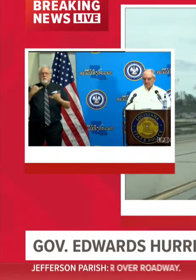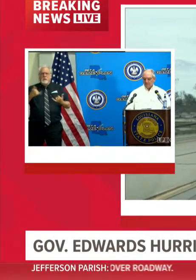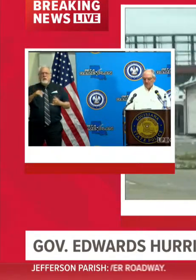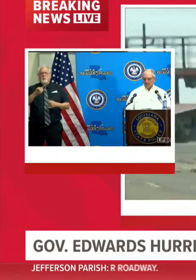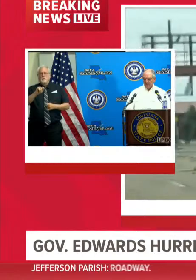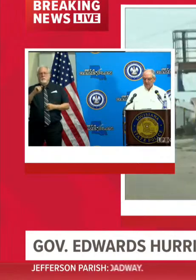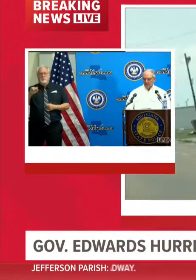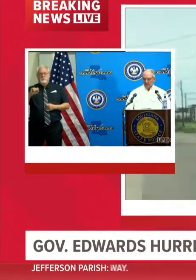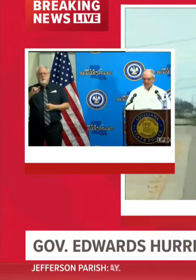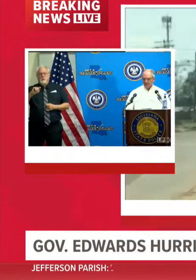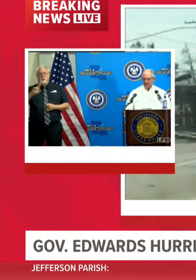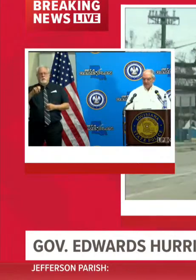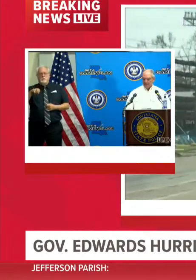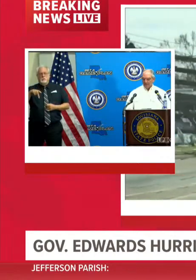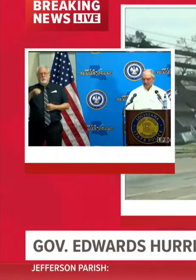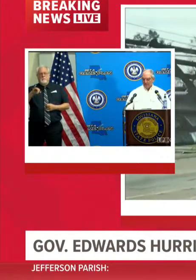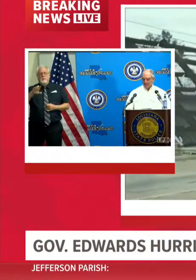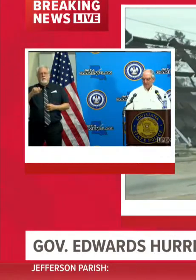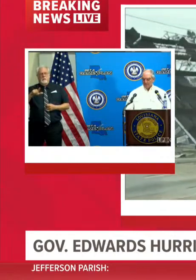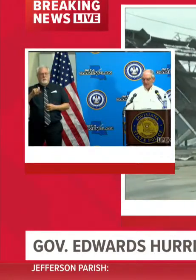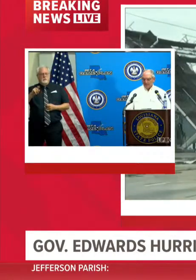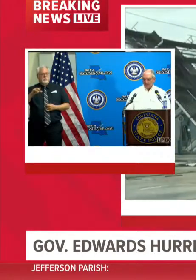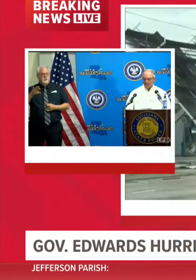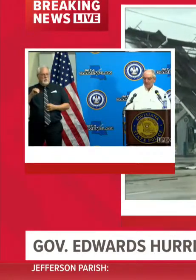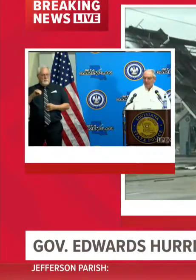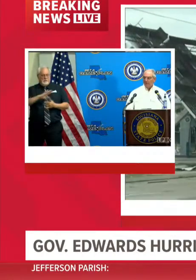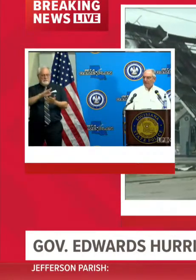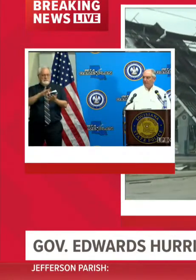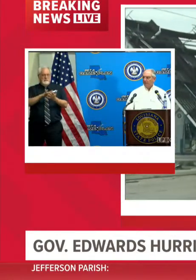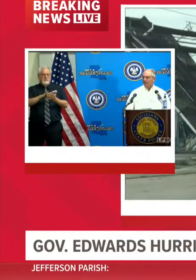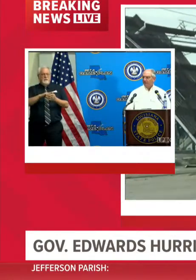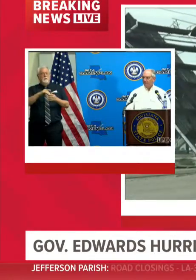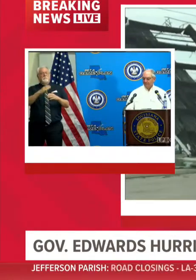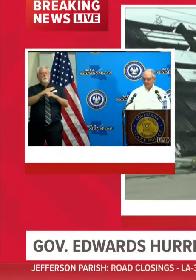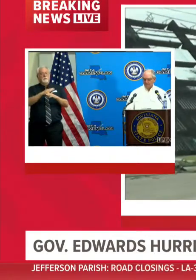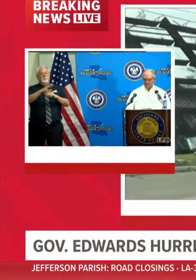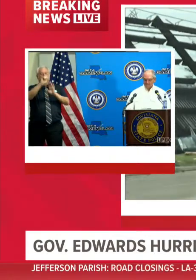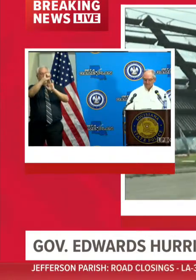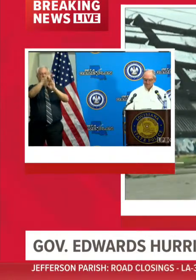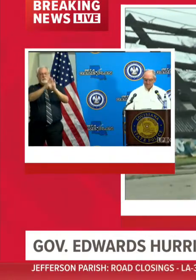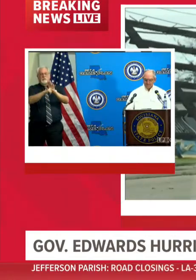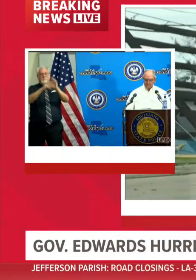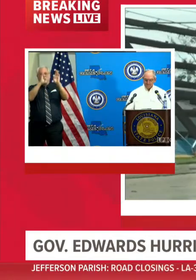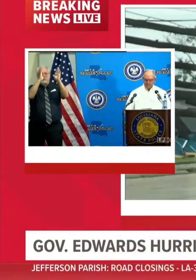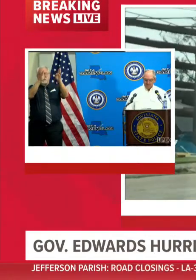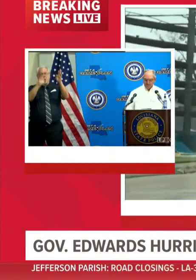storm. The center at that time was between Shreveport and Ruston.